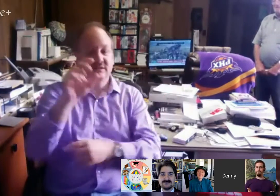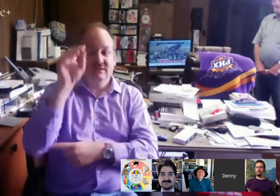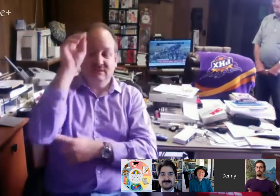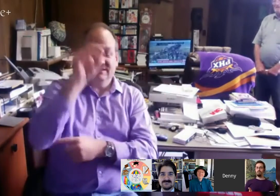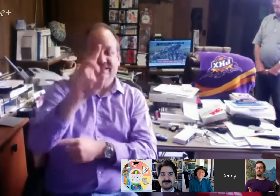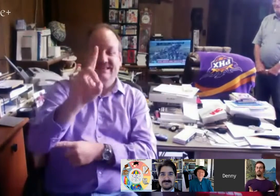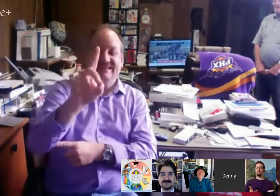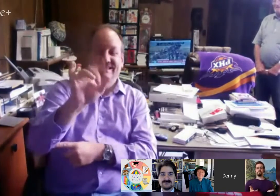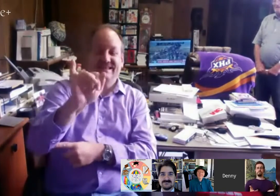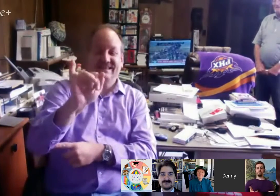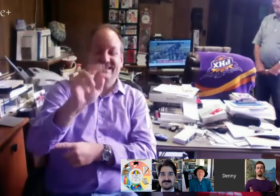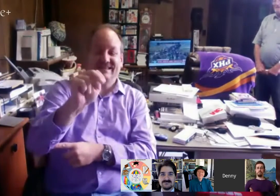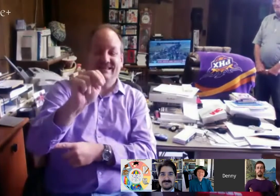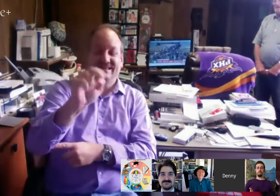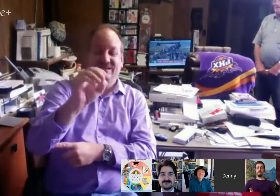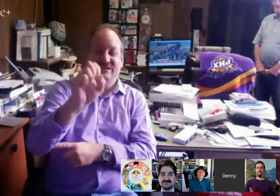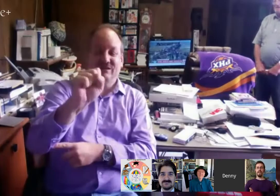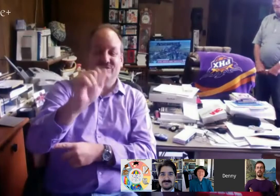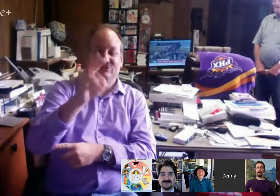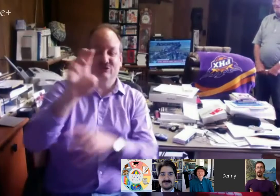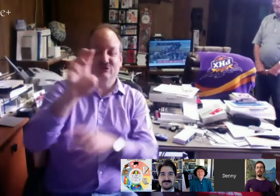lot of deaf people who